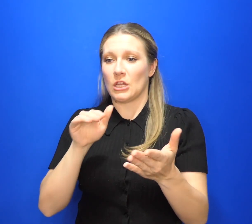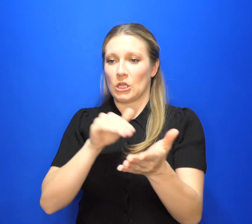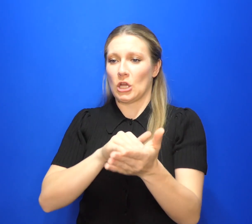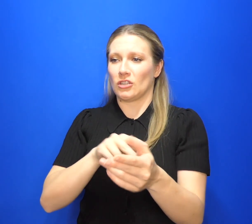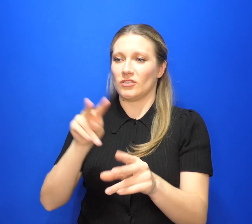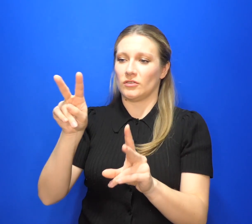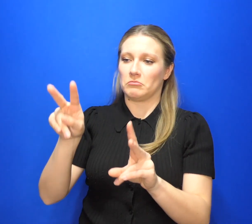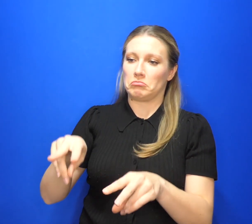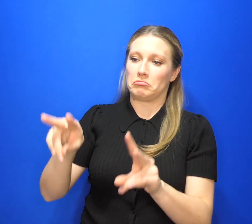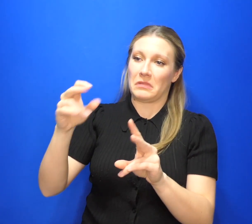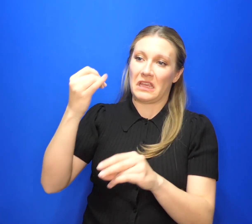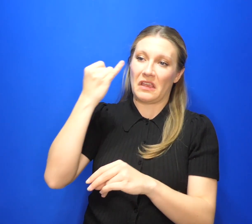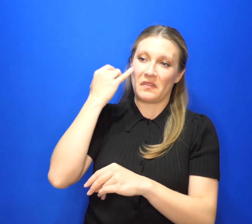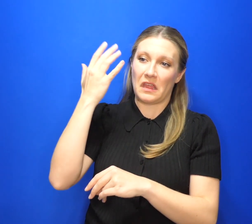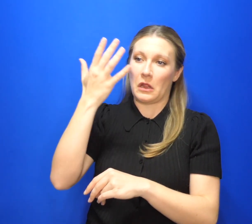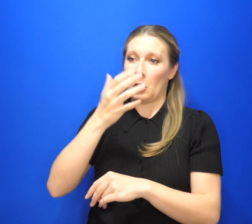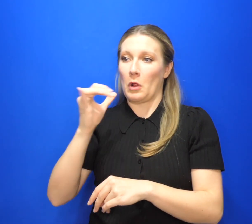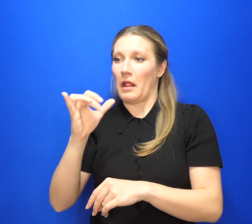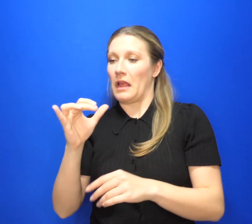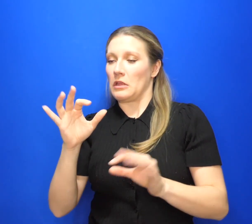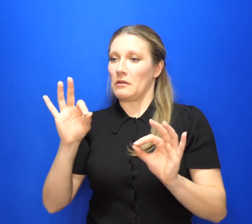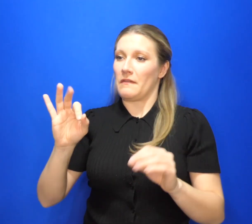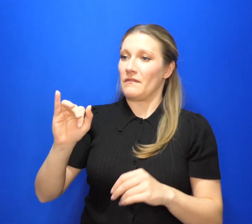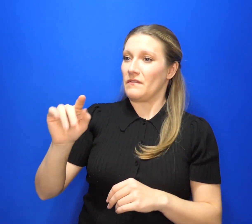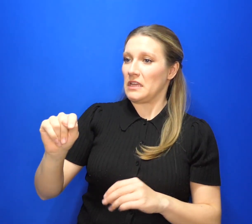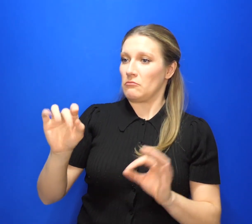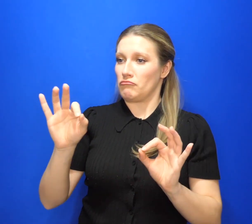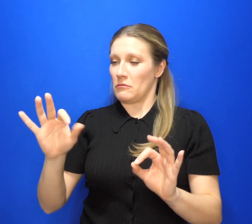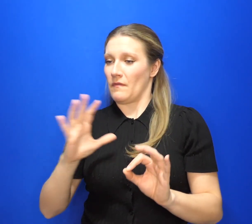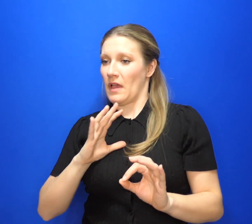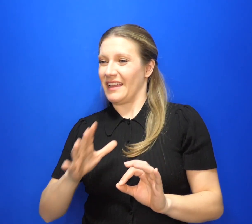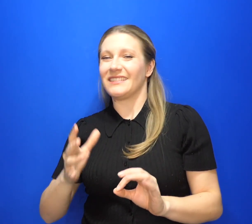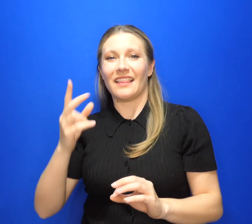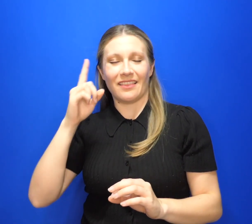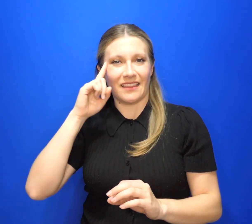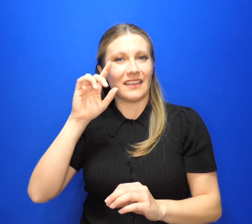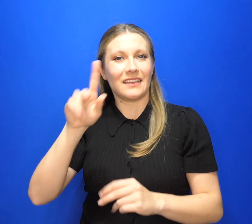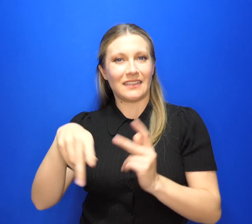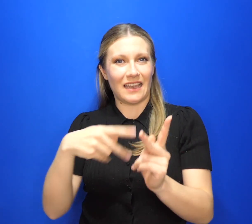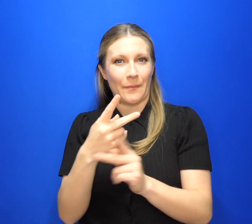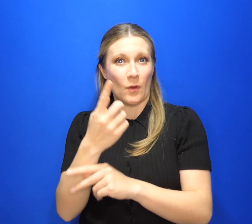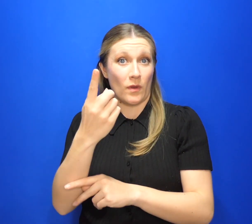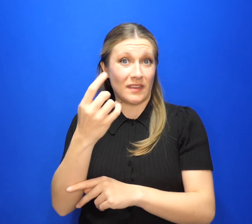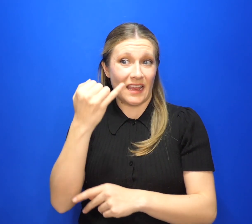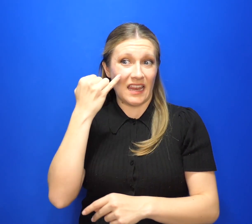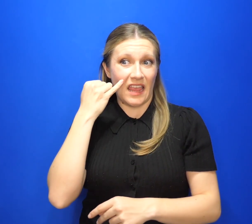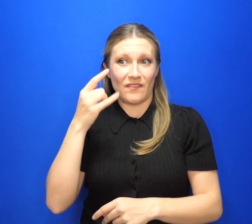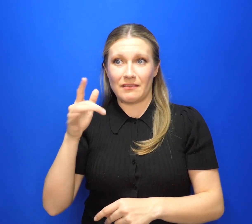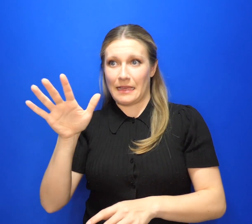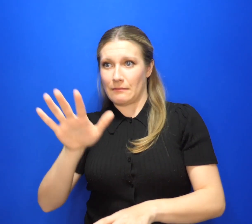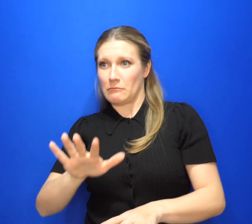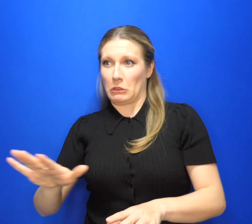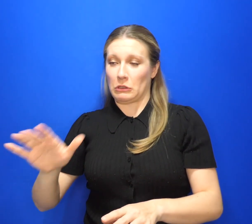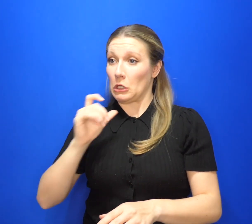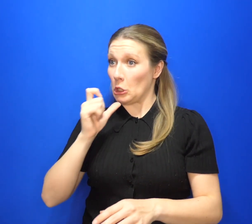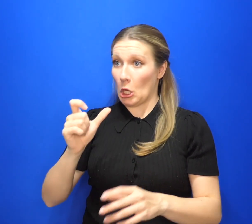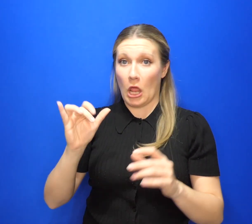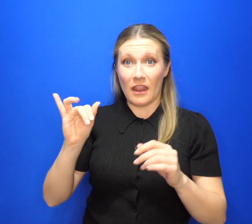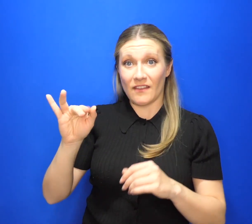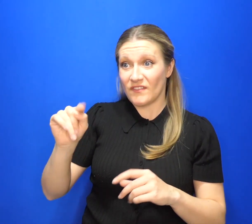them, and if they look like they're reasonably in shape and fit, they think they have type 1. And if they look like they're not, they think they have type